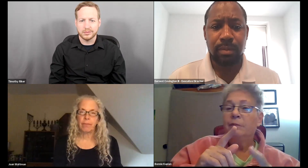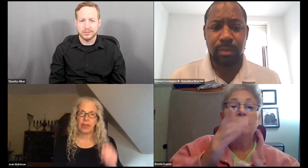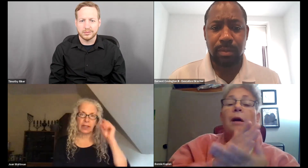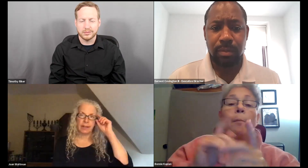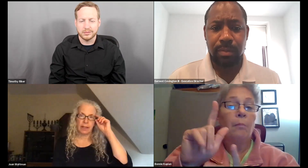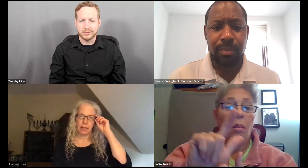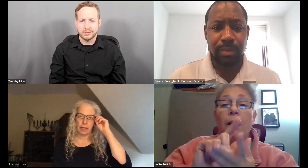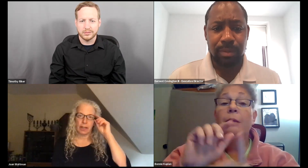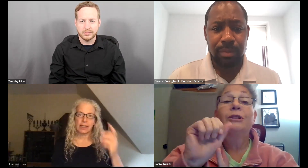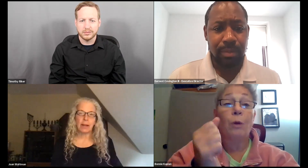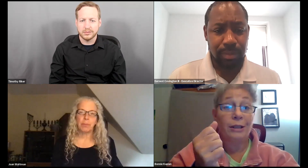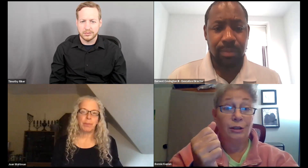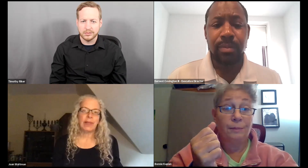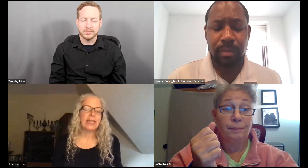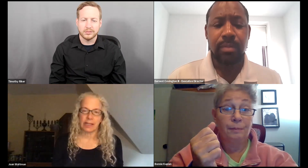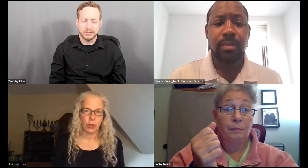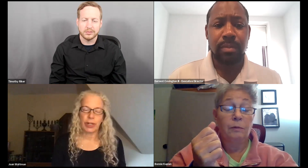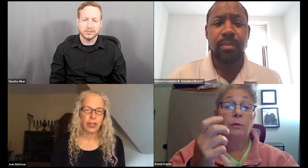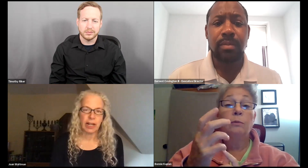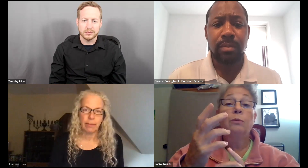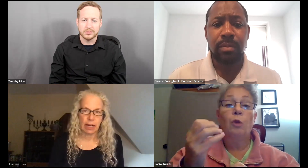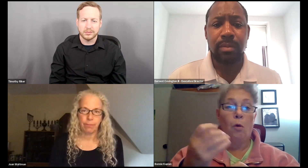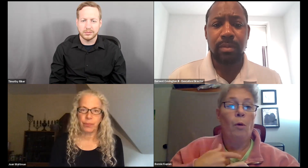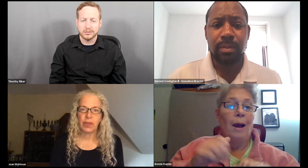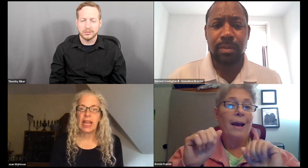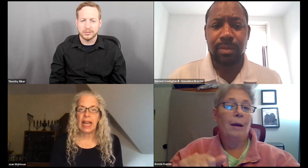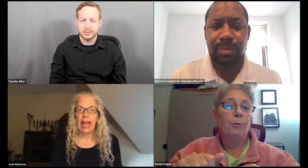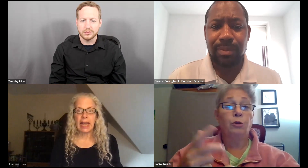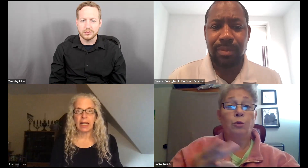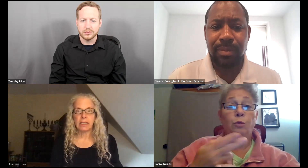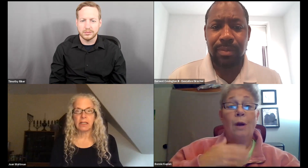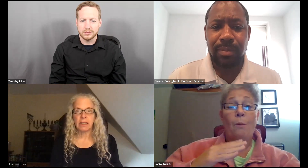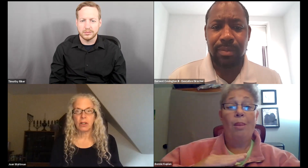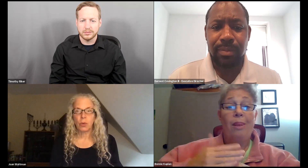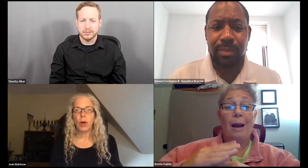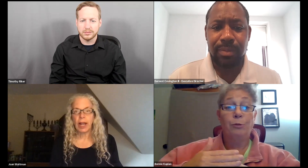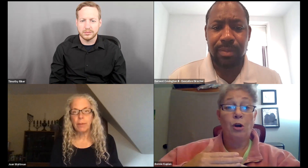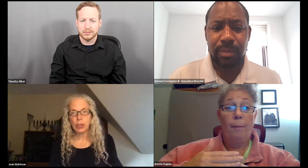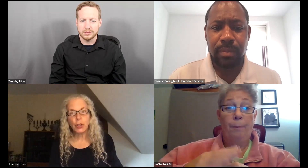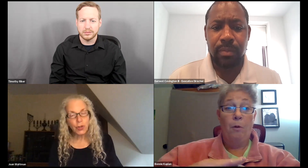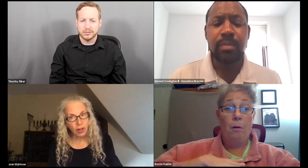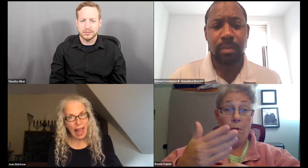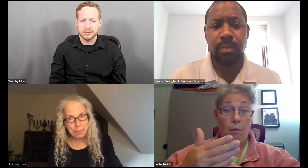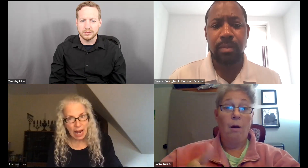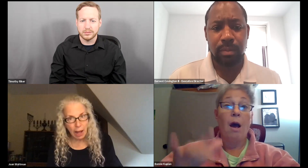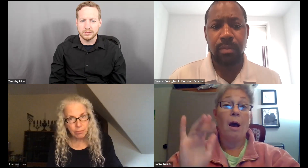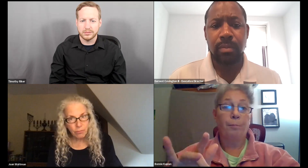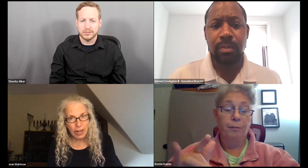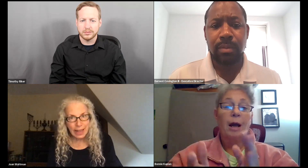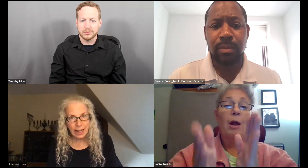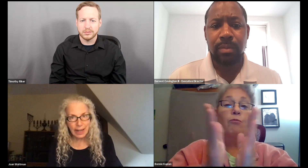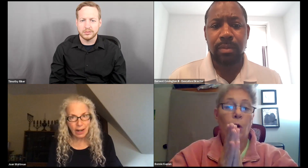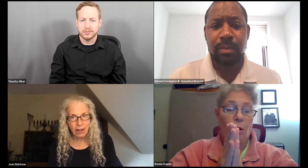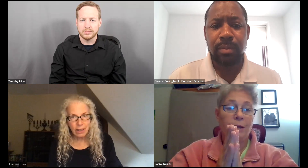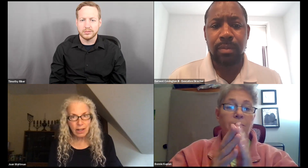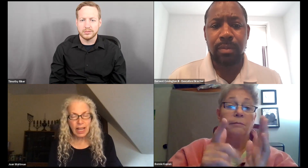be some legal situation that comes up. And we're able to use our laptop right